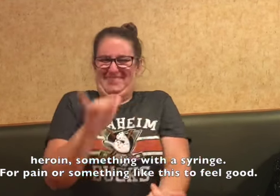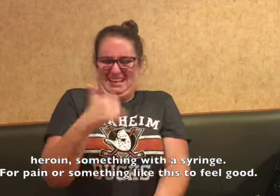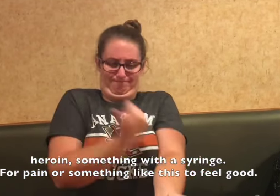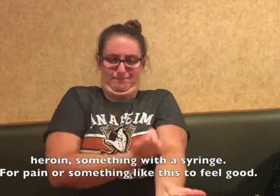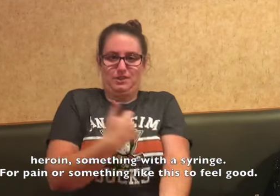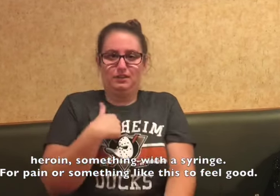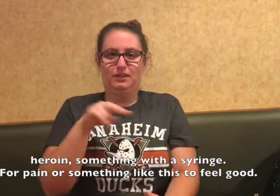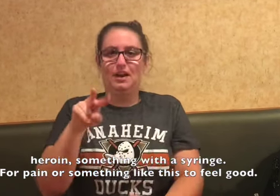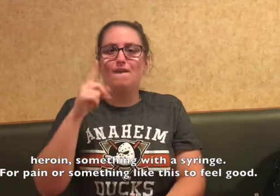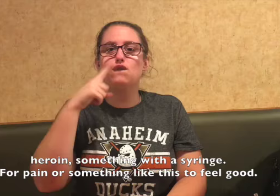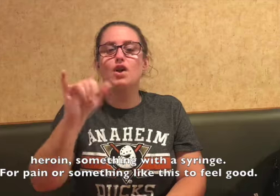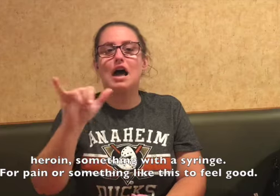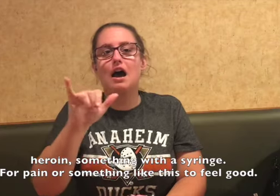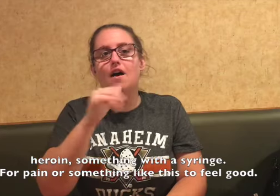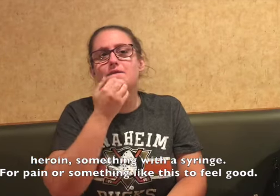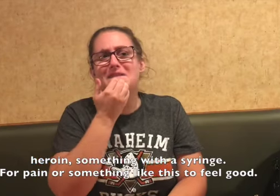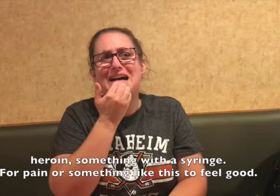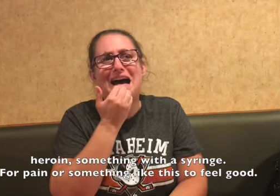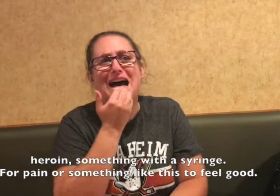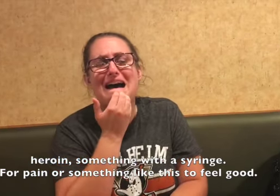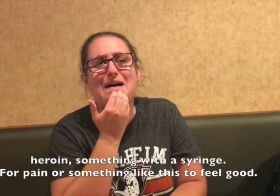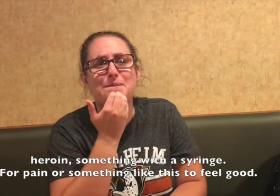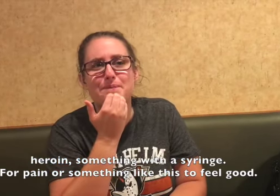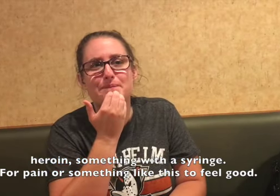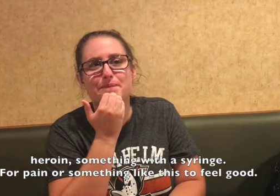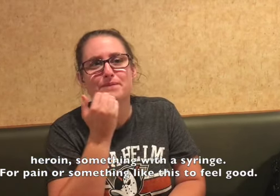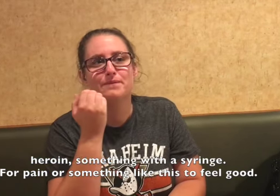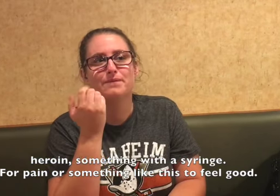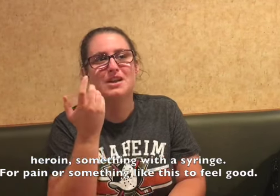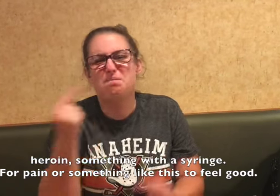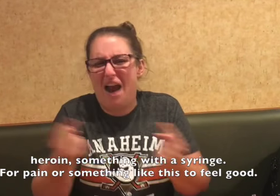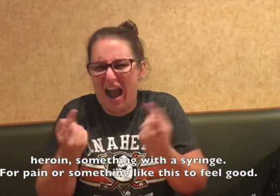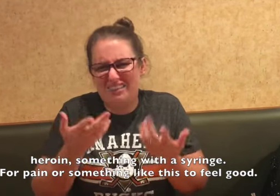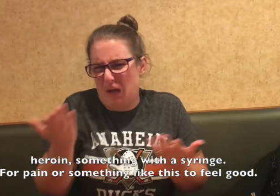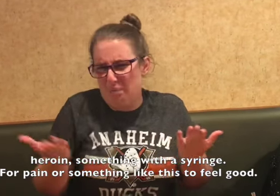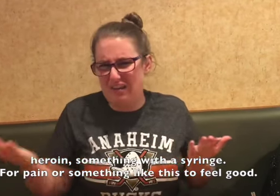pain or something like that to feel good.